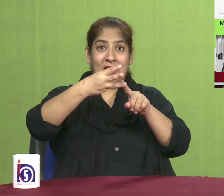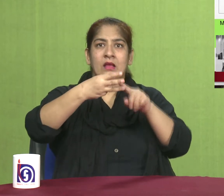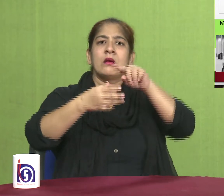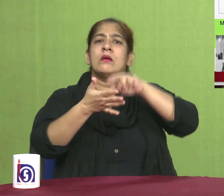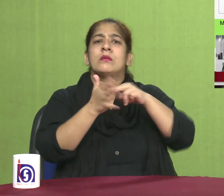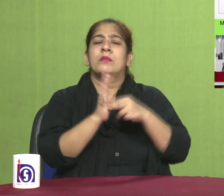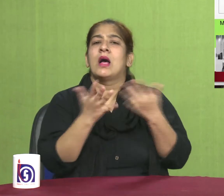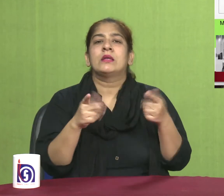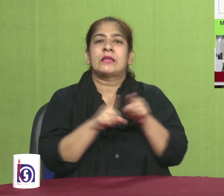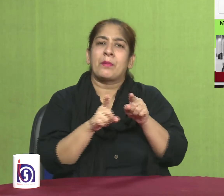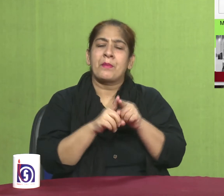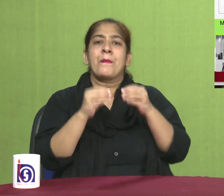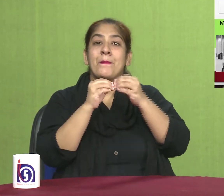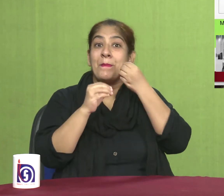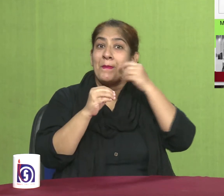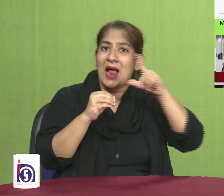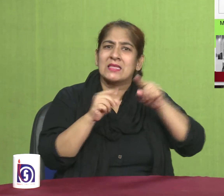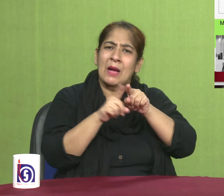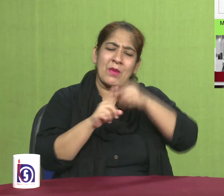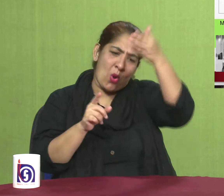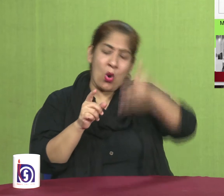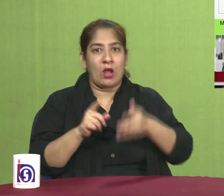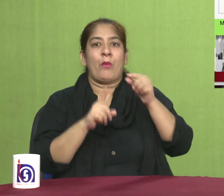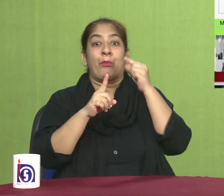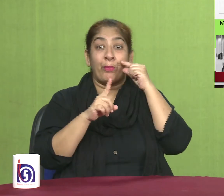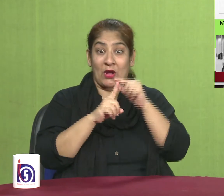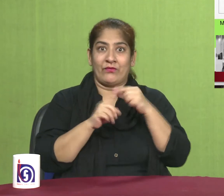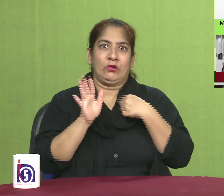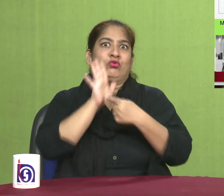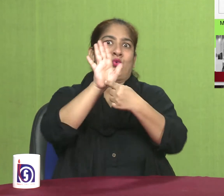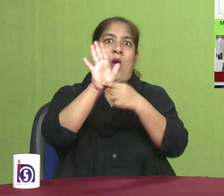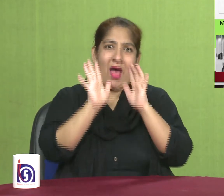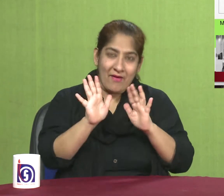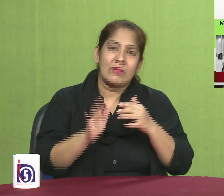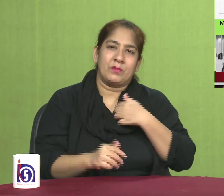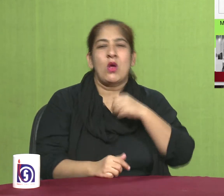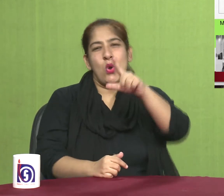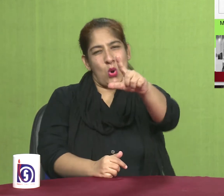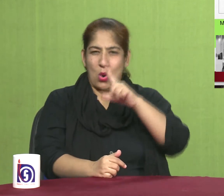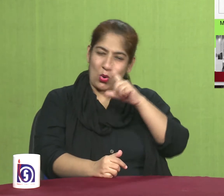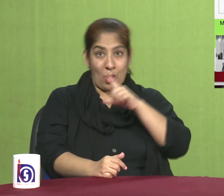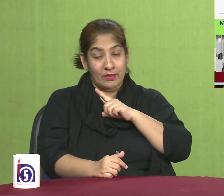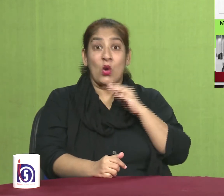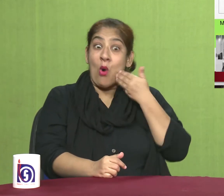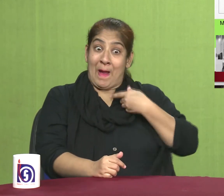The third type of security is like bill, you have the proof, it is just like